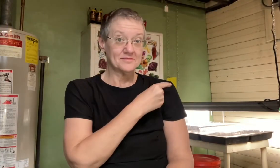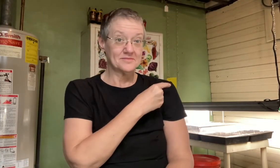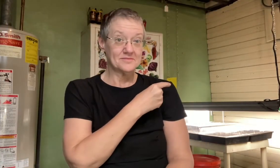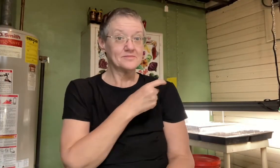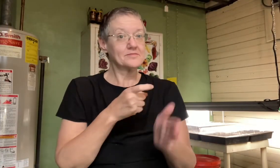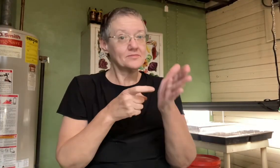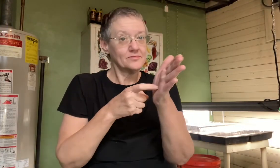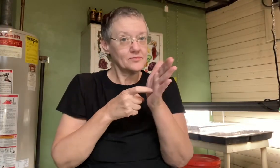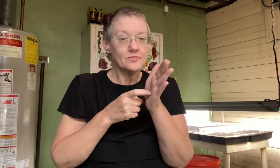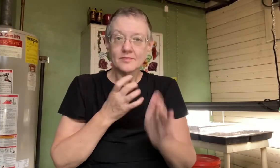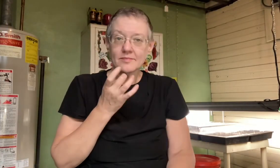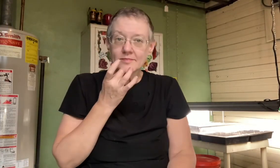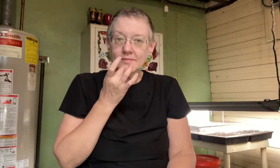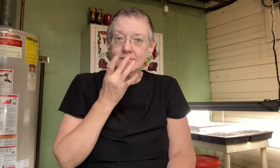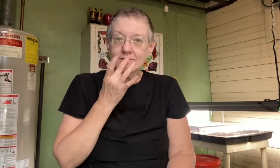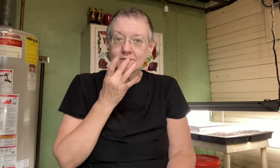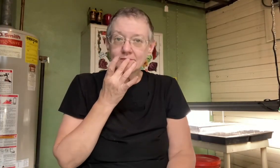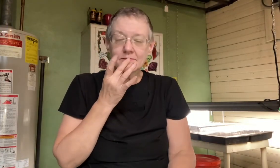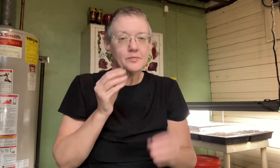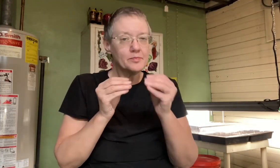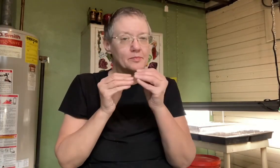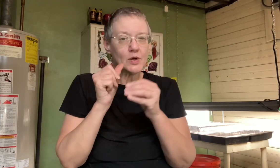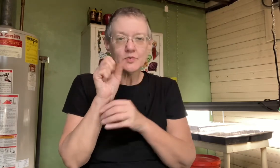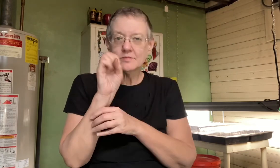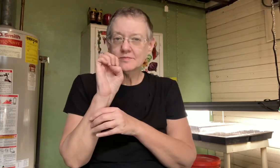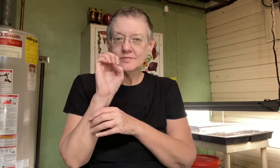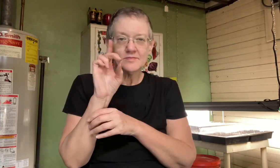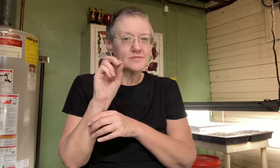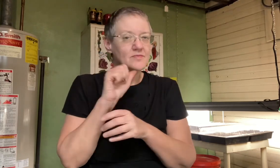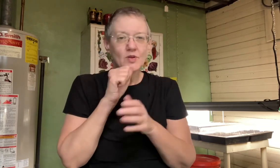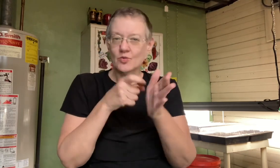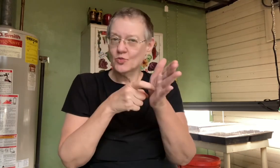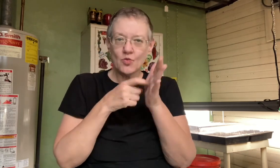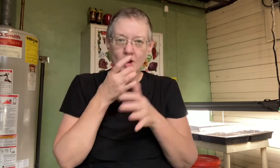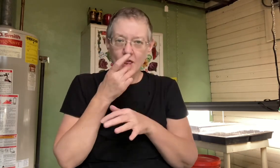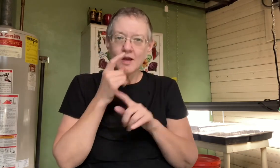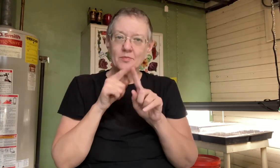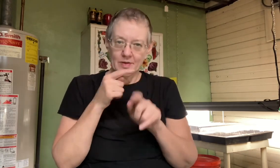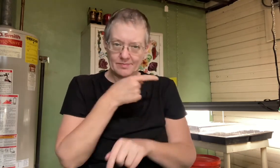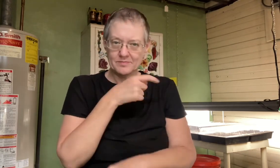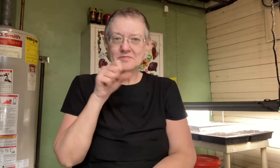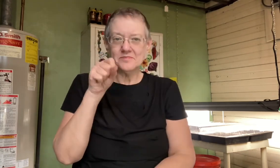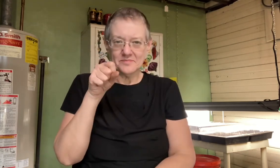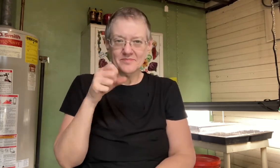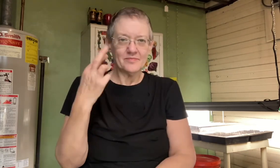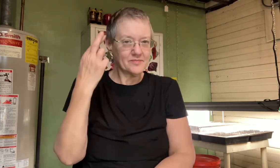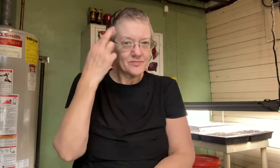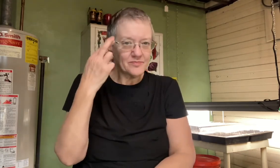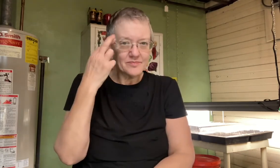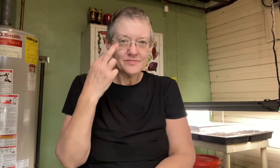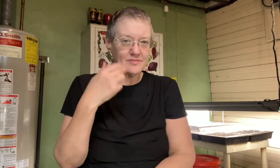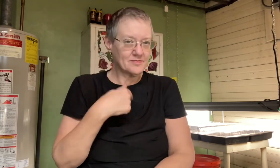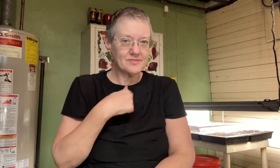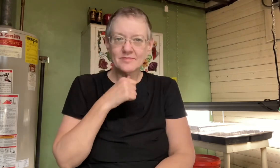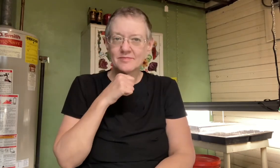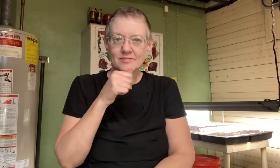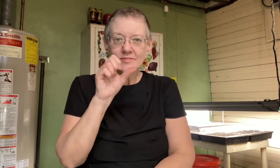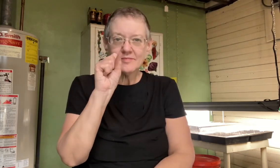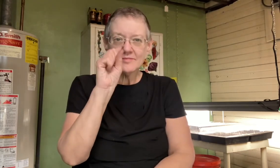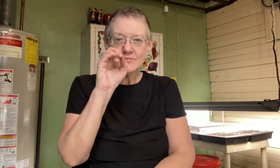Now the petunias, they do require light to germinate. Most seeds don't, but petunias do, and that's the reason